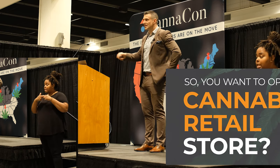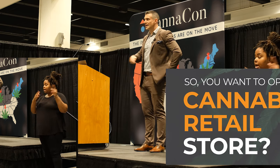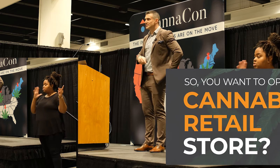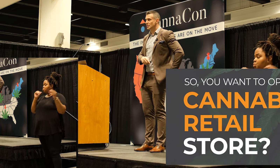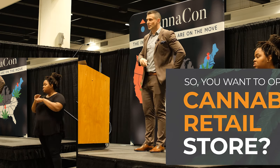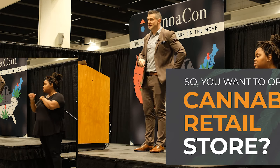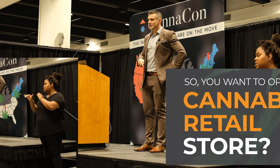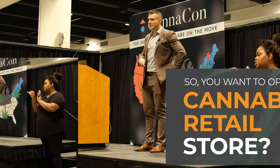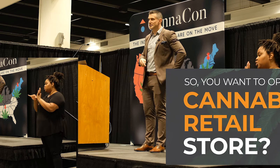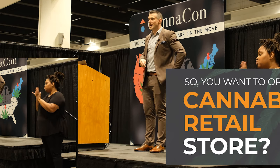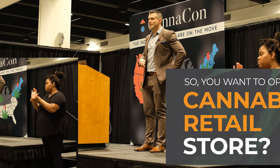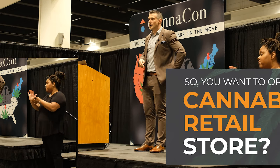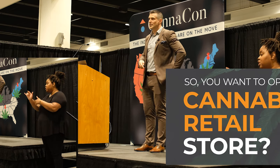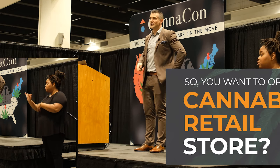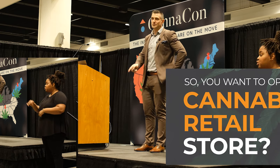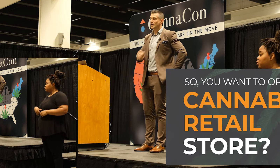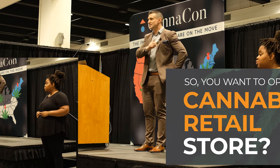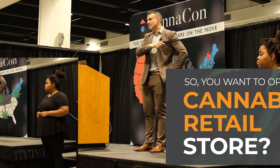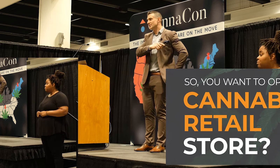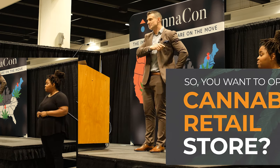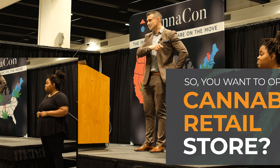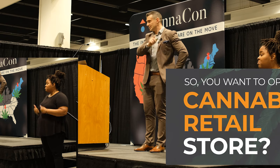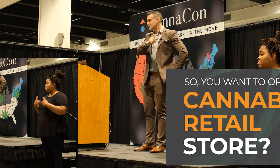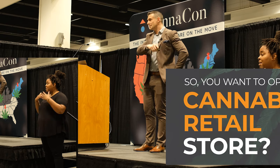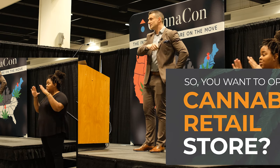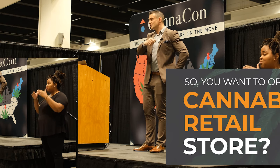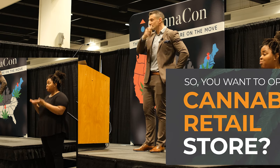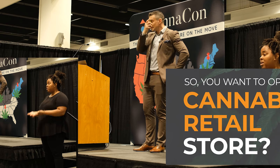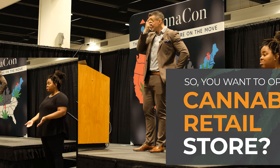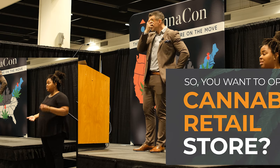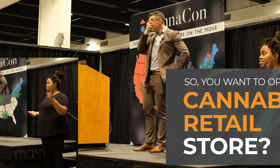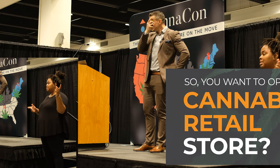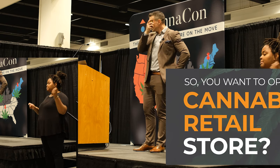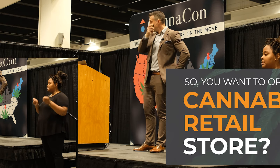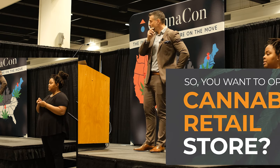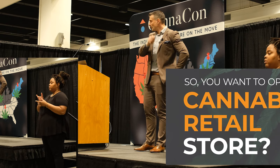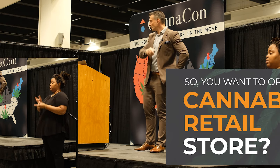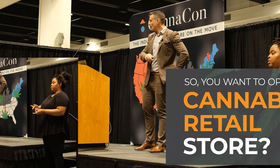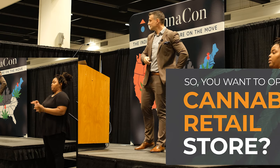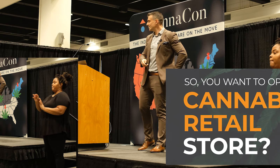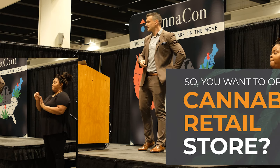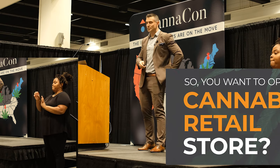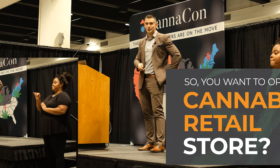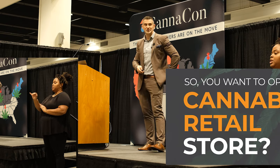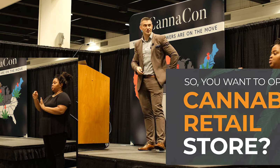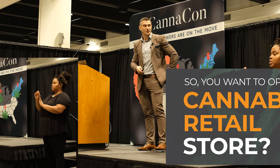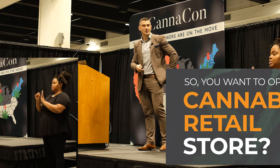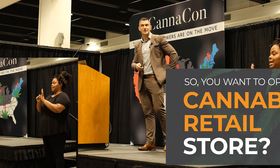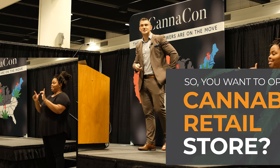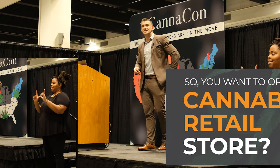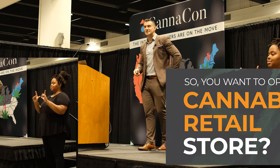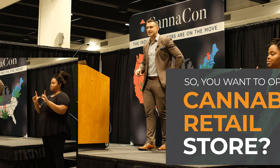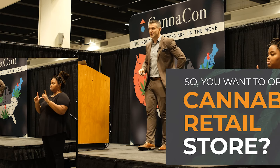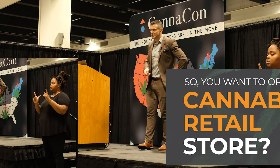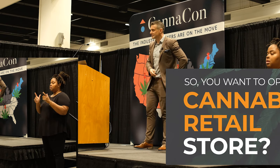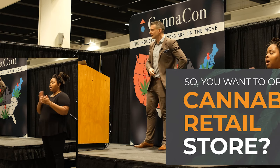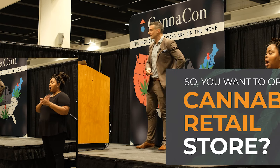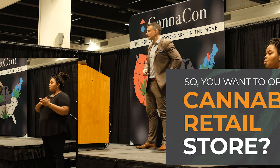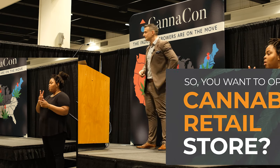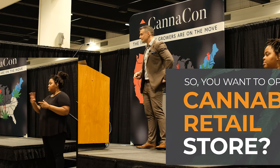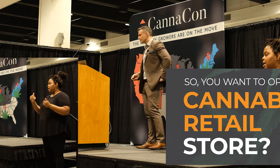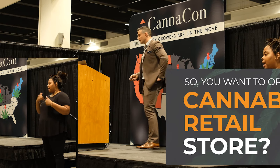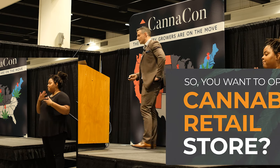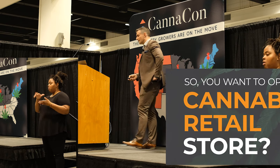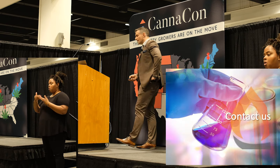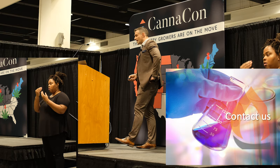I'll give you the slides too if you want to take a look at that. And we've got some great stuff that's specific to Minnesota licensing up on our website. So please feel free to visit us at